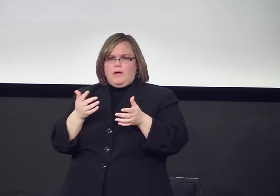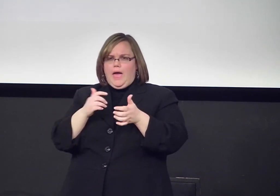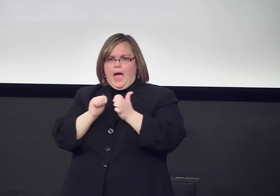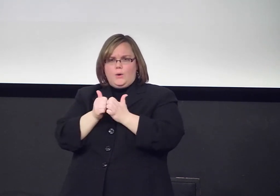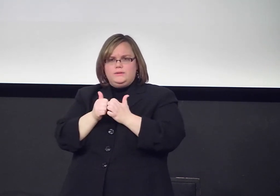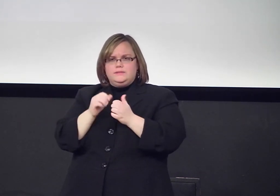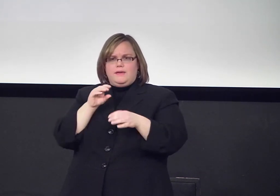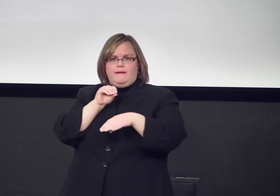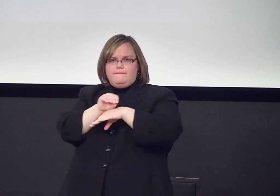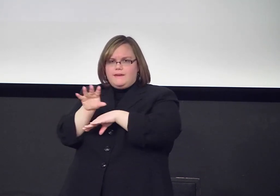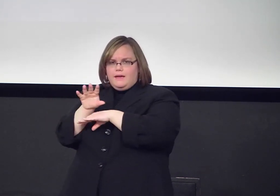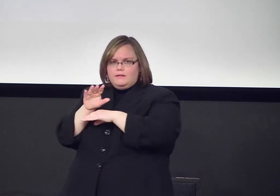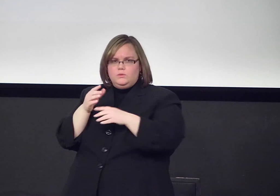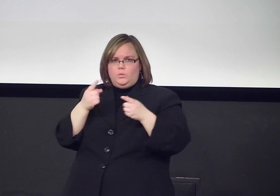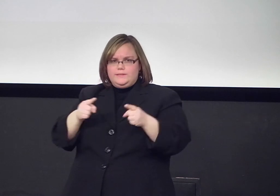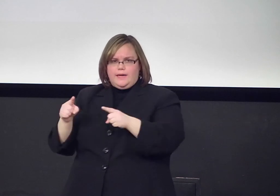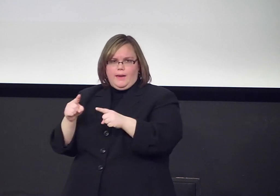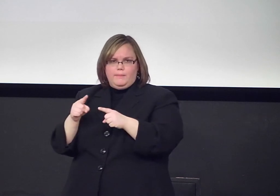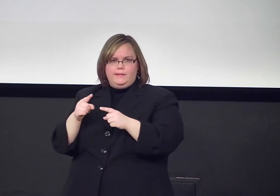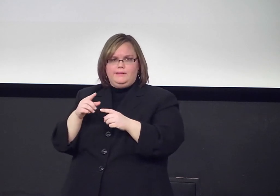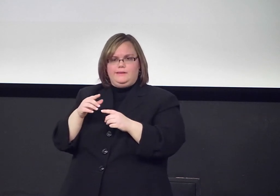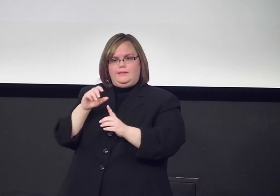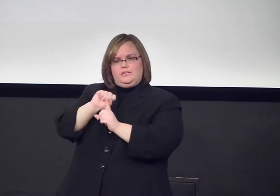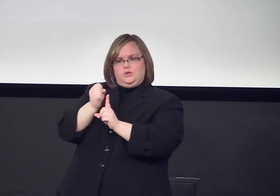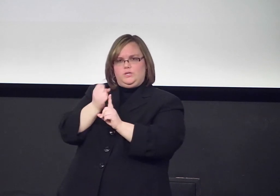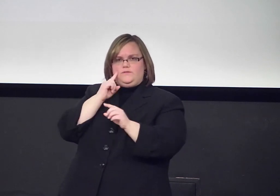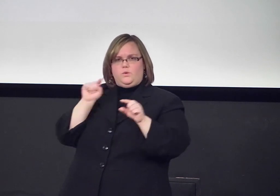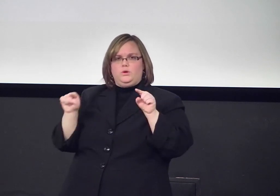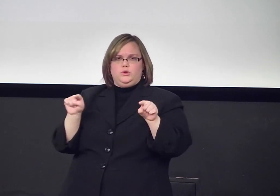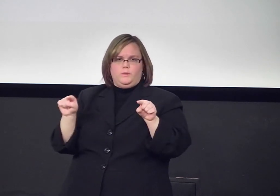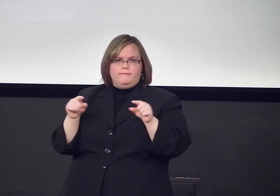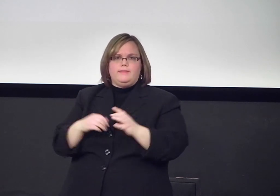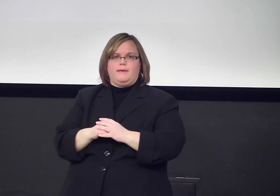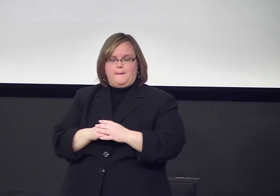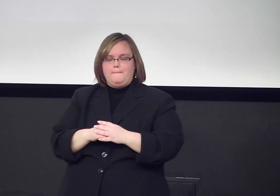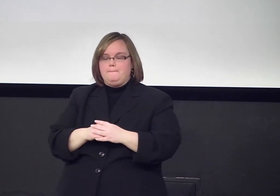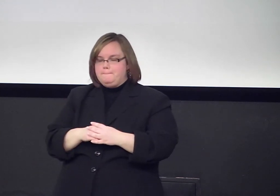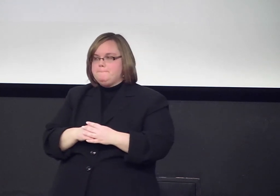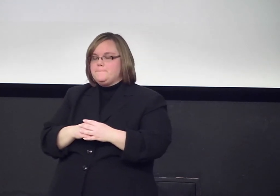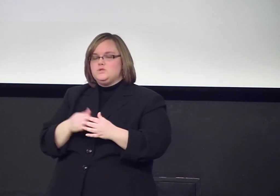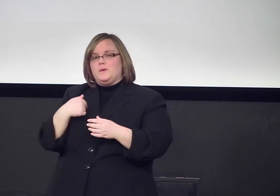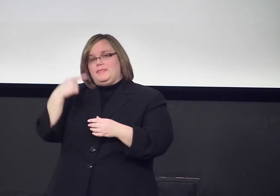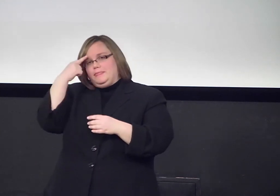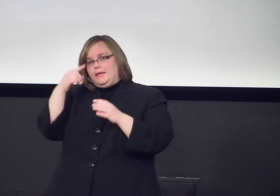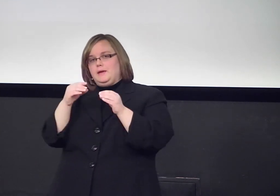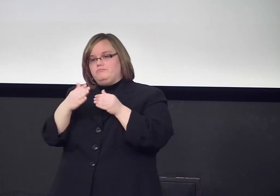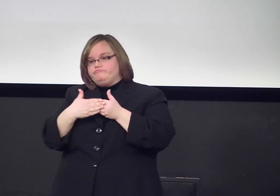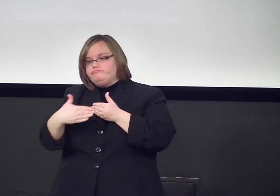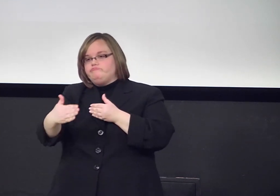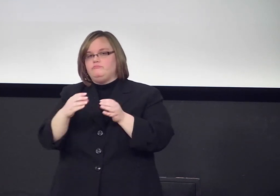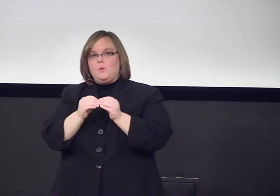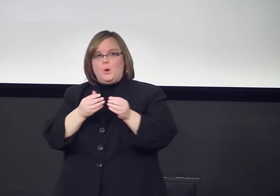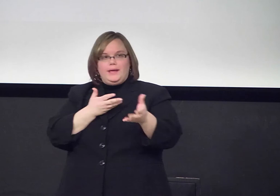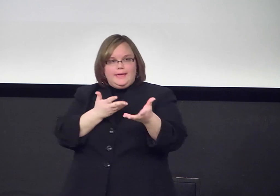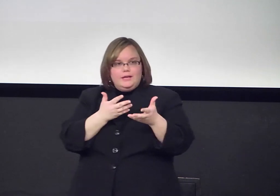with both deaf and hearing callers, how does that affect what's happening in the interpreted environment for them as